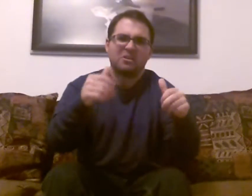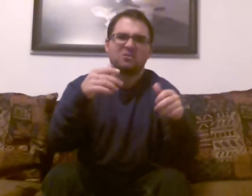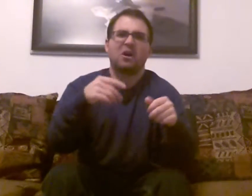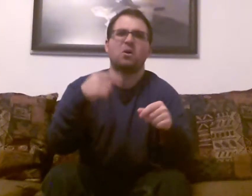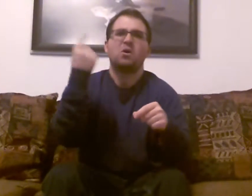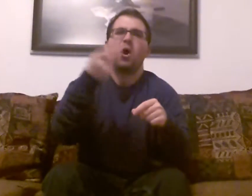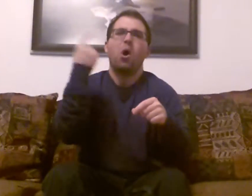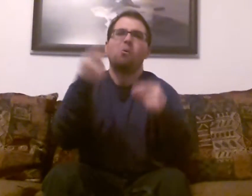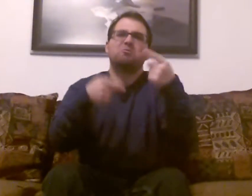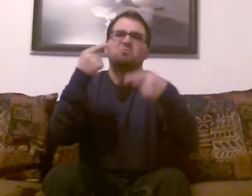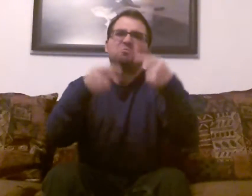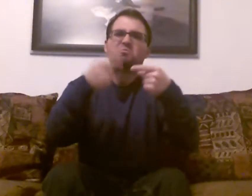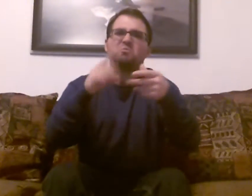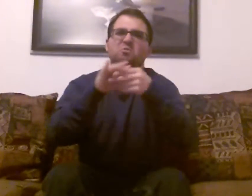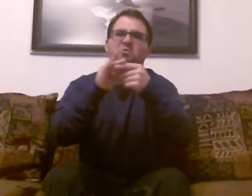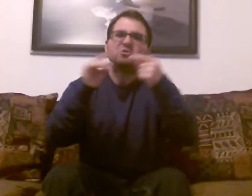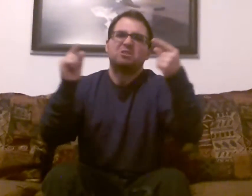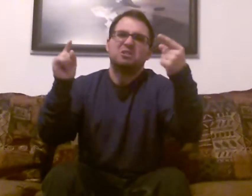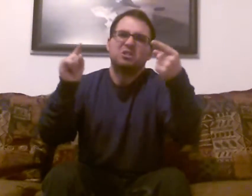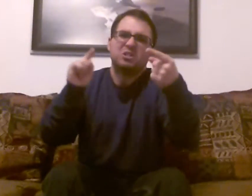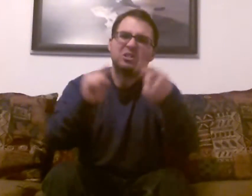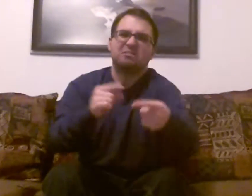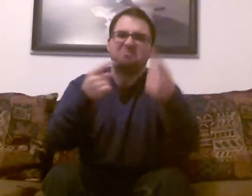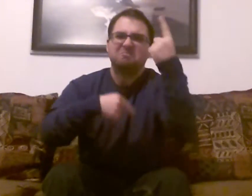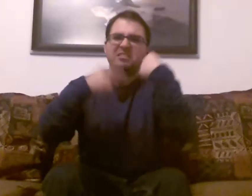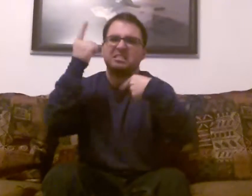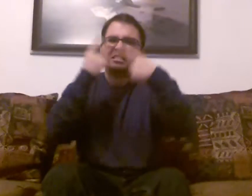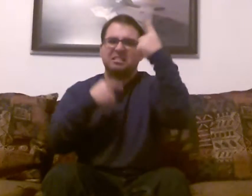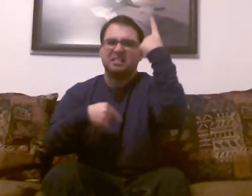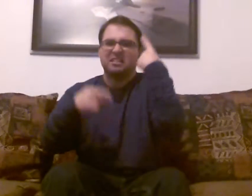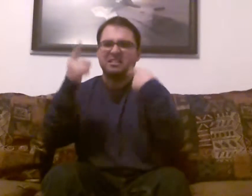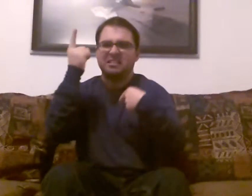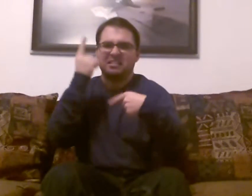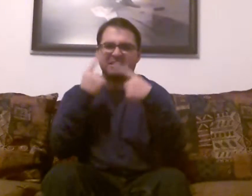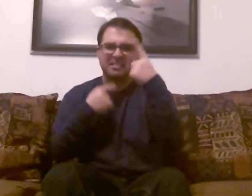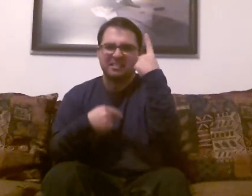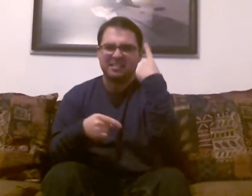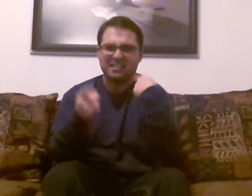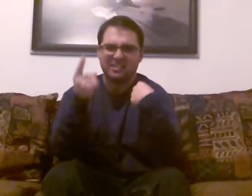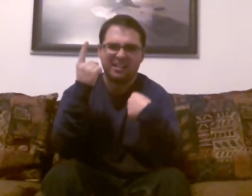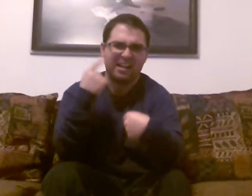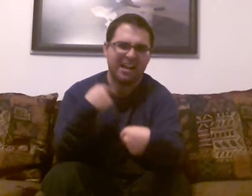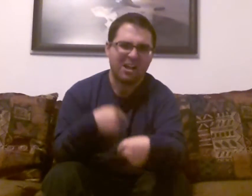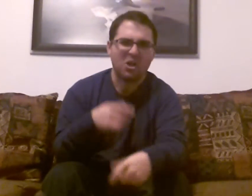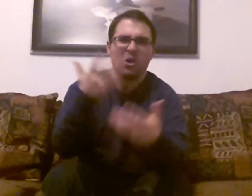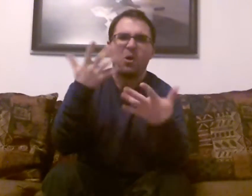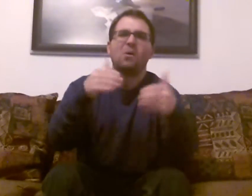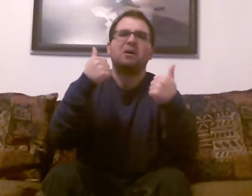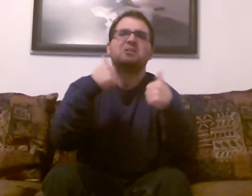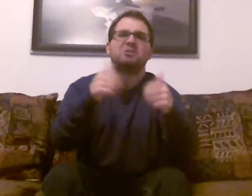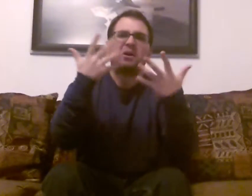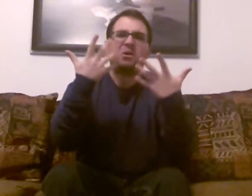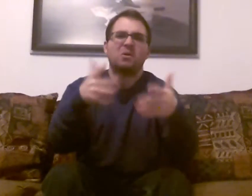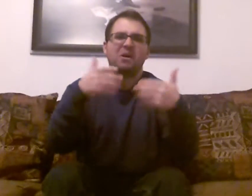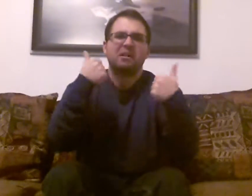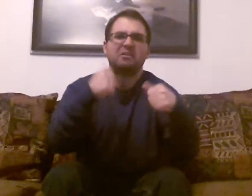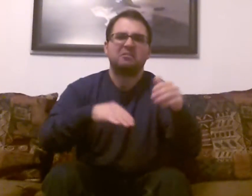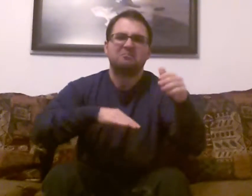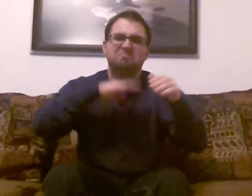Try, cause all we do is fight and say things. I try to laugh, to swear, or begin to cry. Don't wanna try